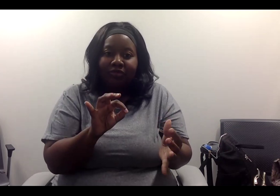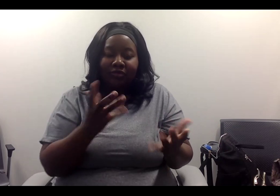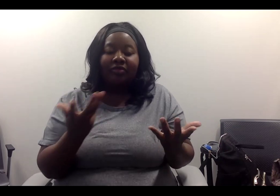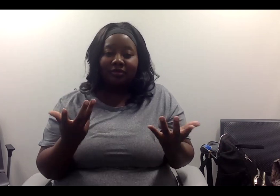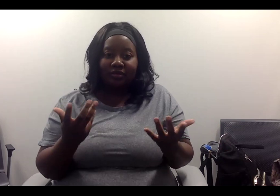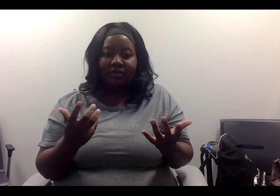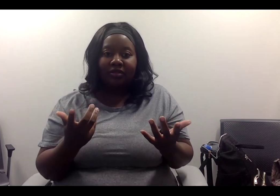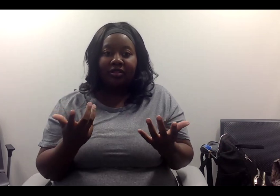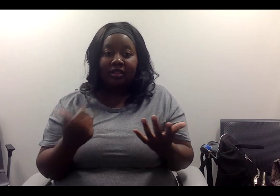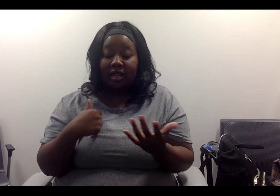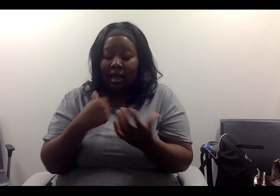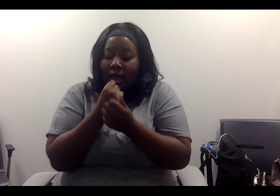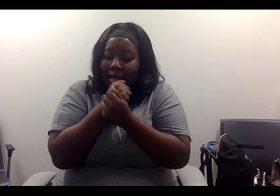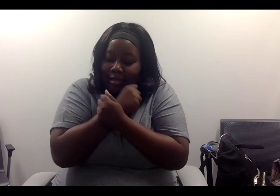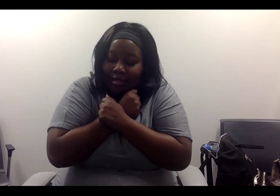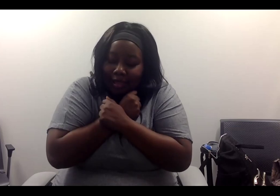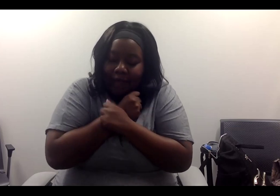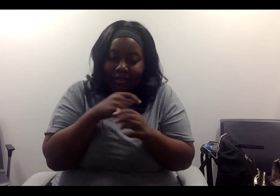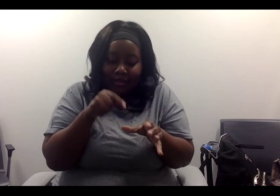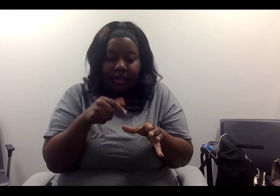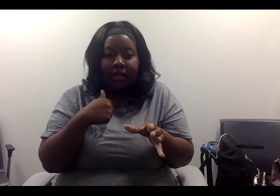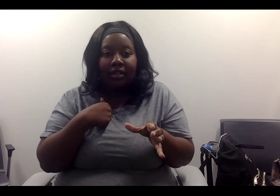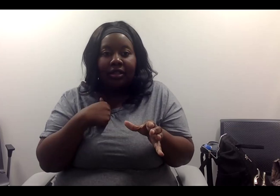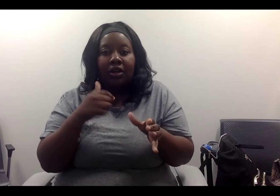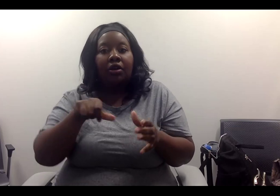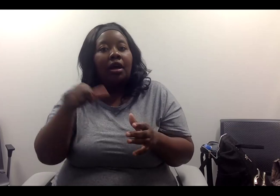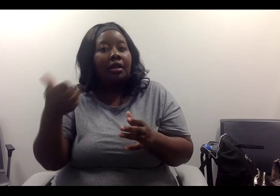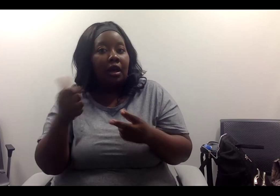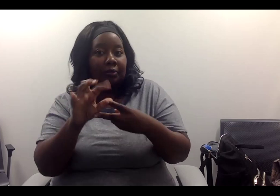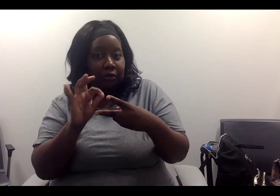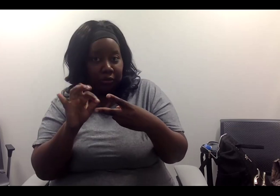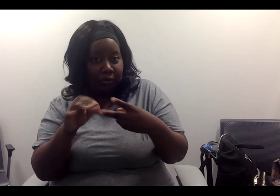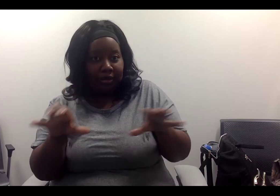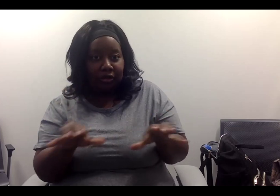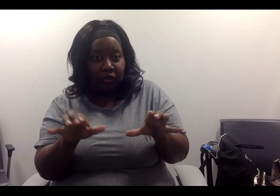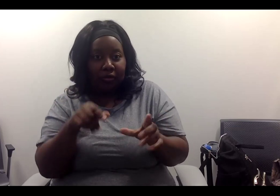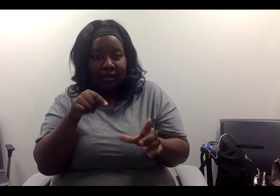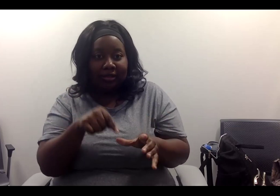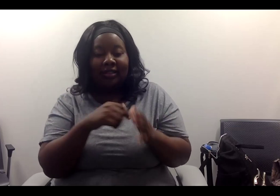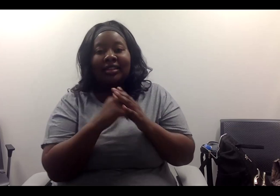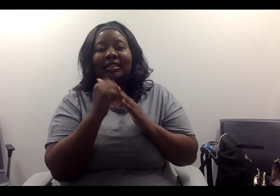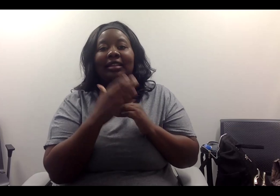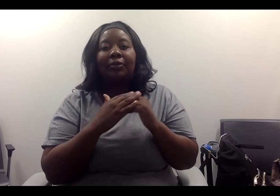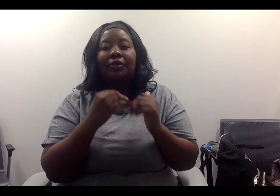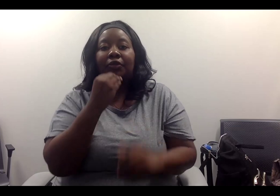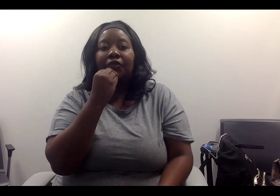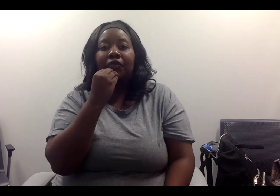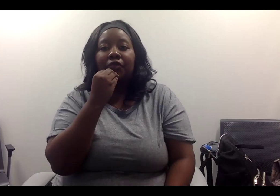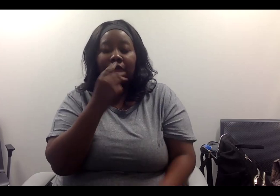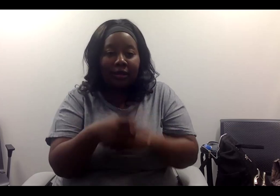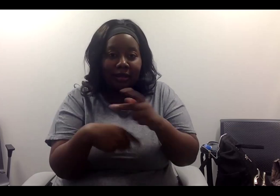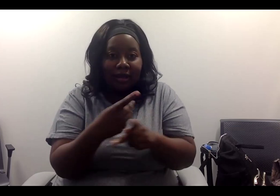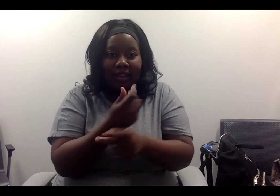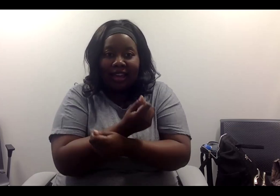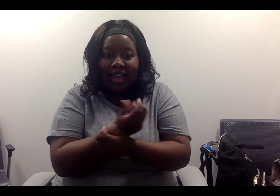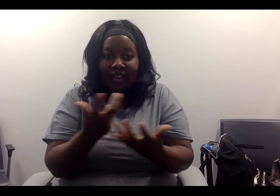out, and as much as I loved it, I will tell you there's an alternative way to do this. Right? This is the comfort food version, where we're baking